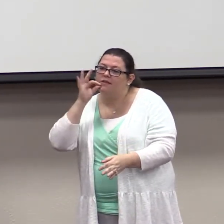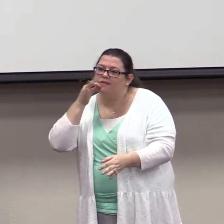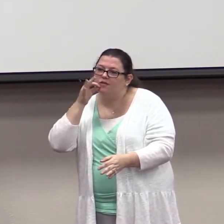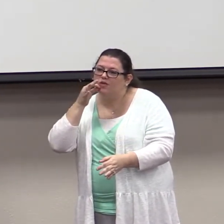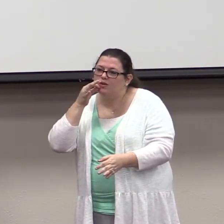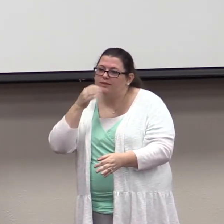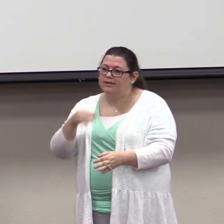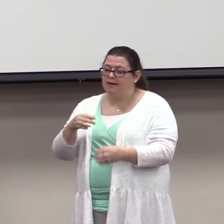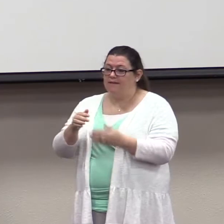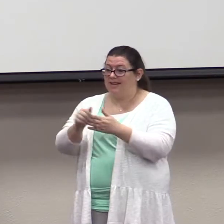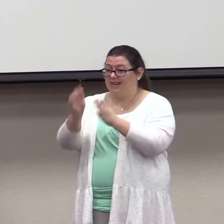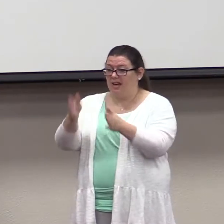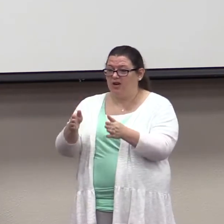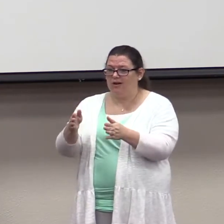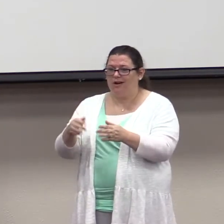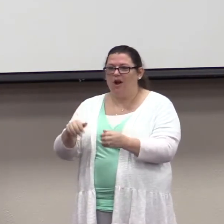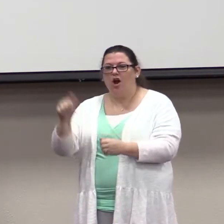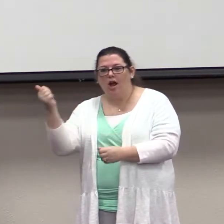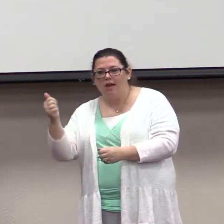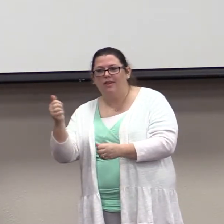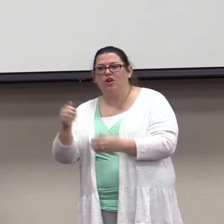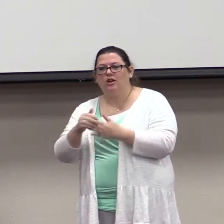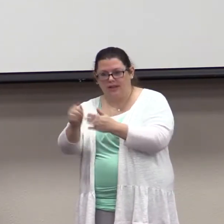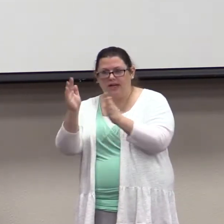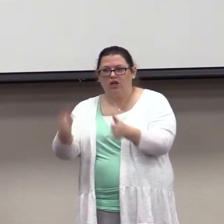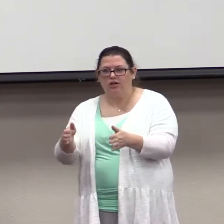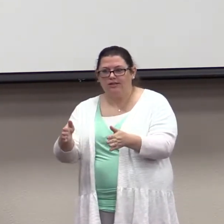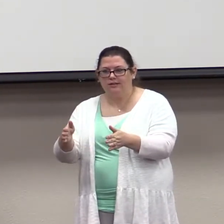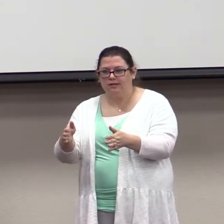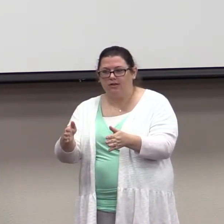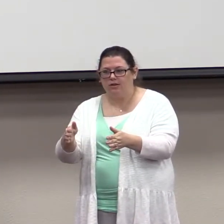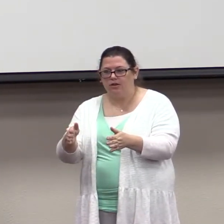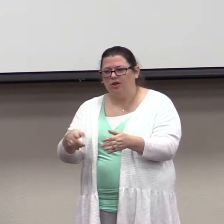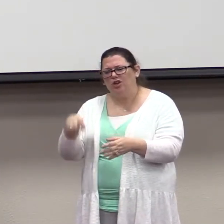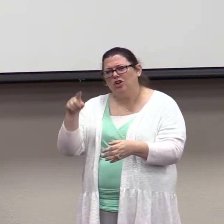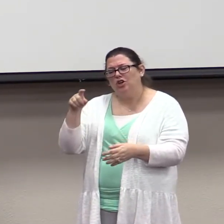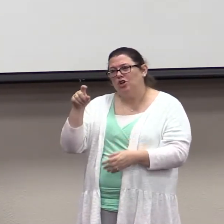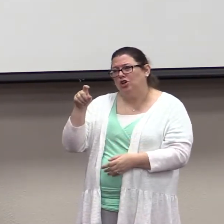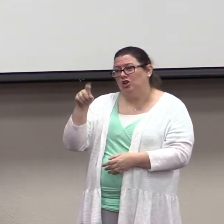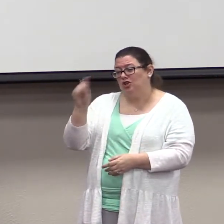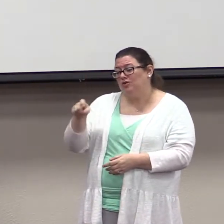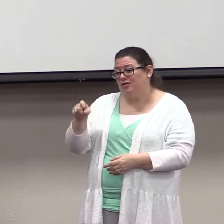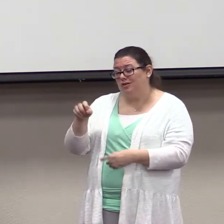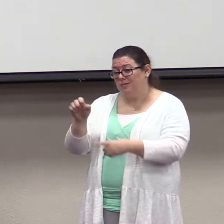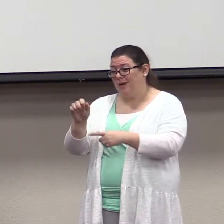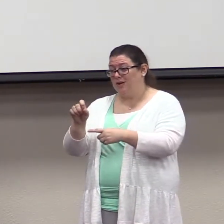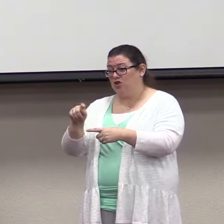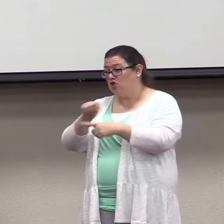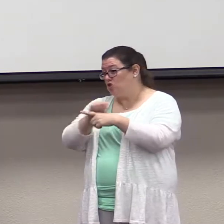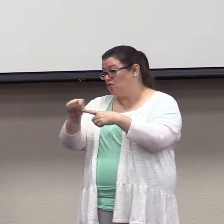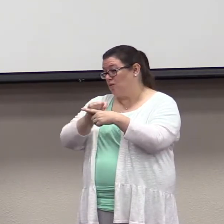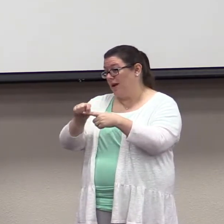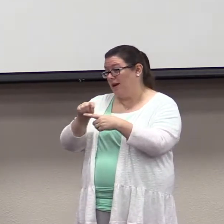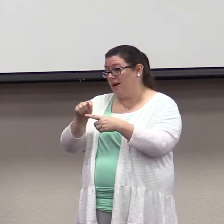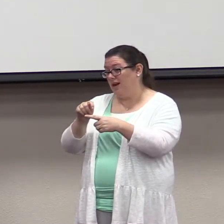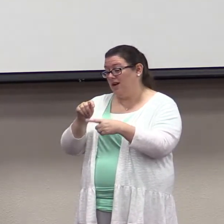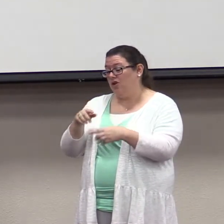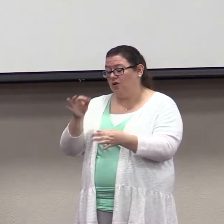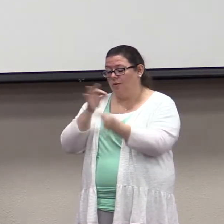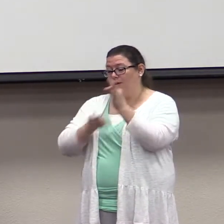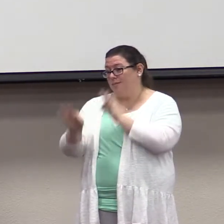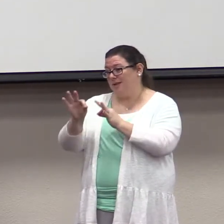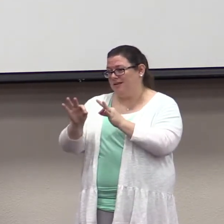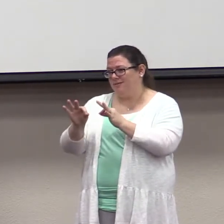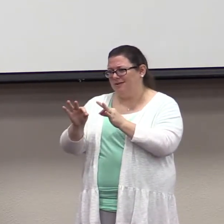are not permanent, and you should be training your replacement. Don't leave that up to chance, or let somebody who